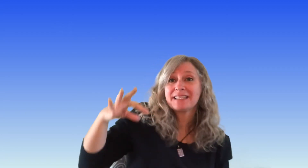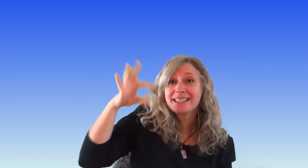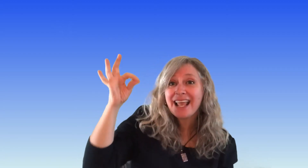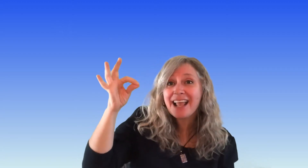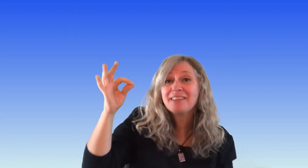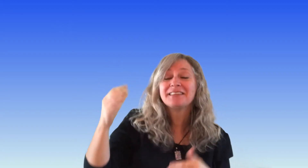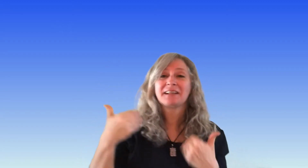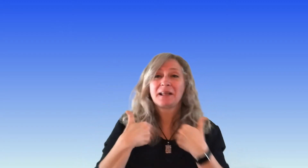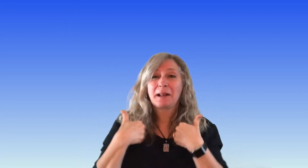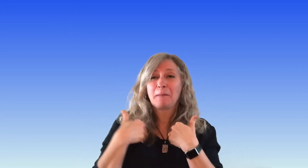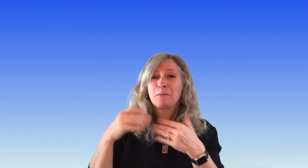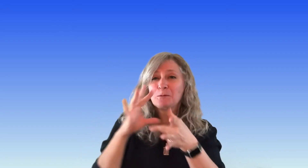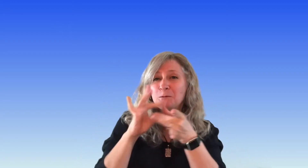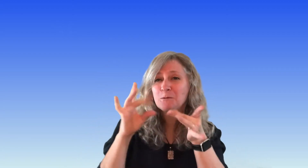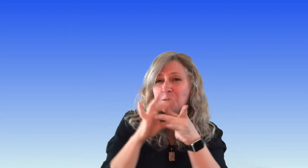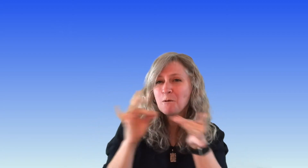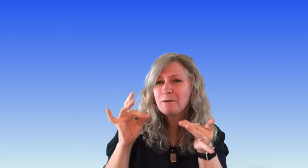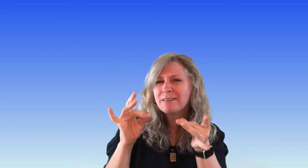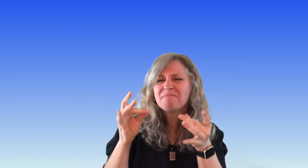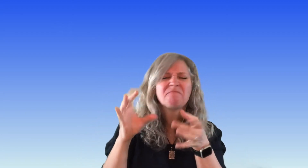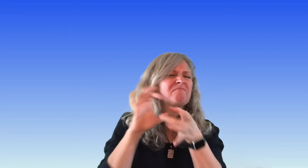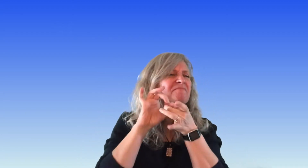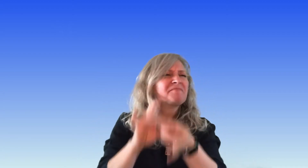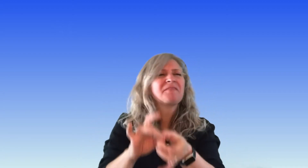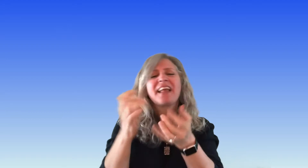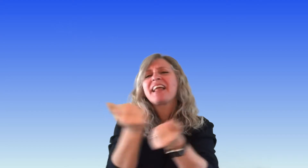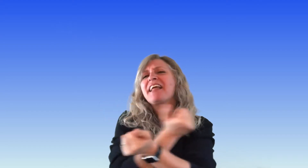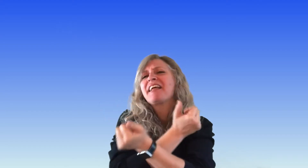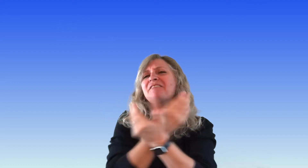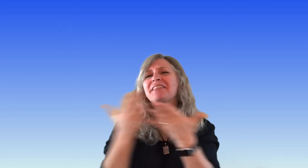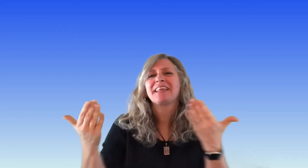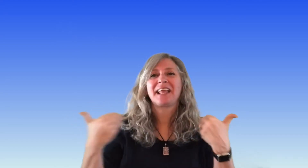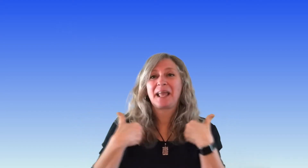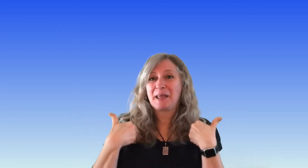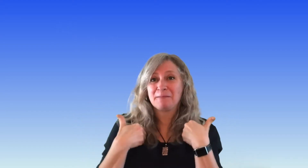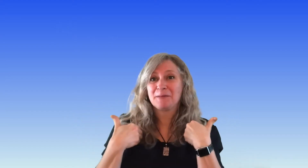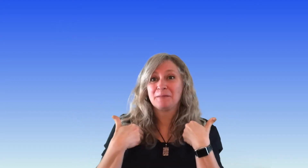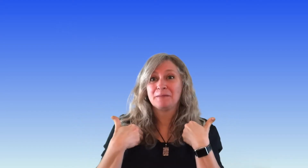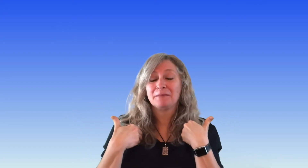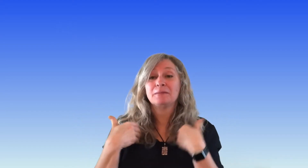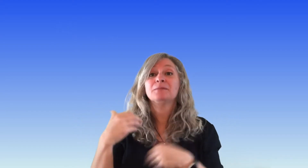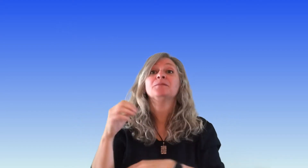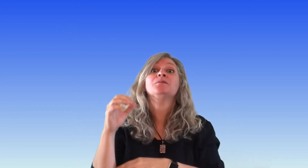tales and stories related to all things animals.